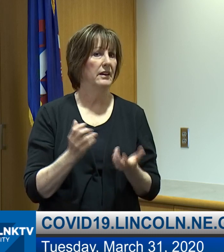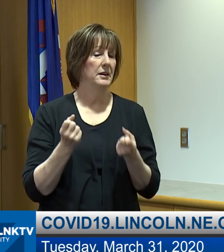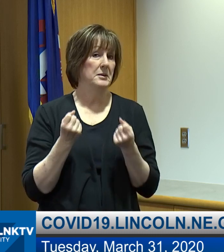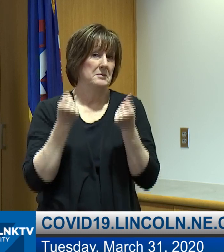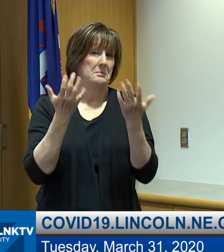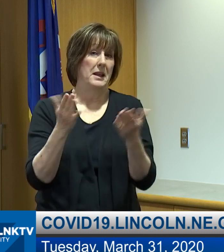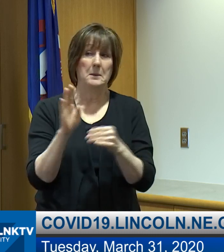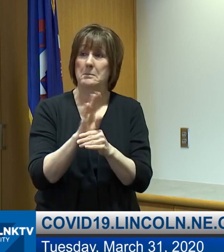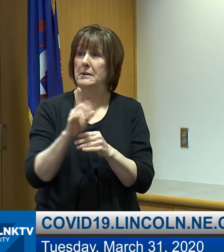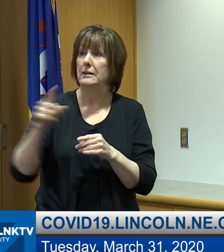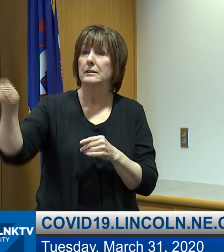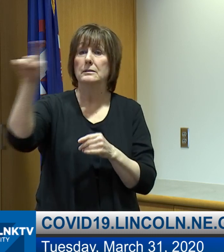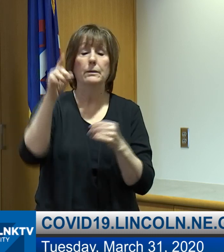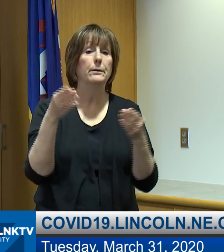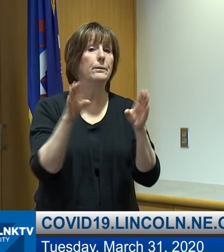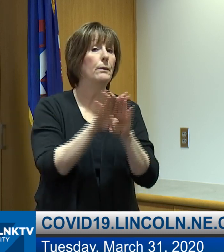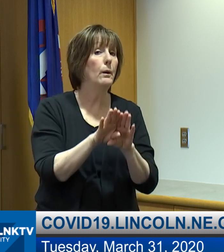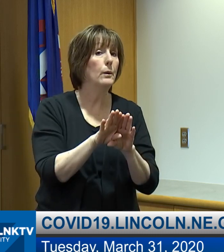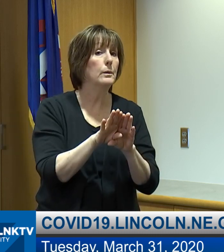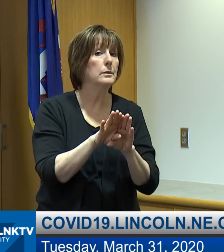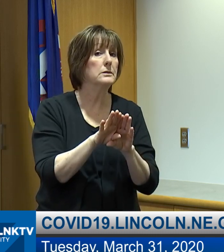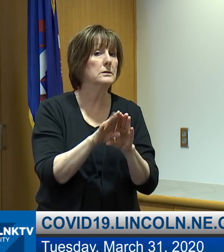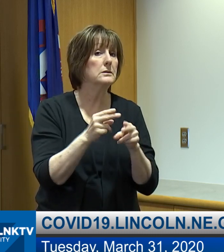of the businesses closing,